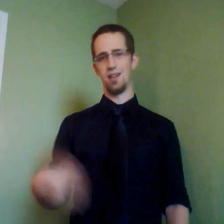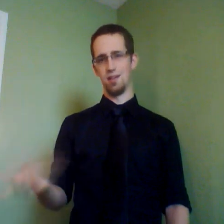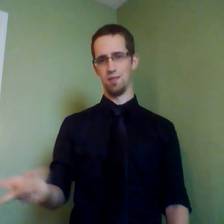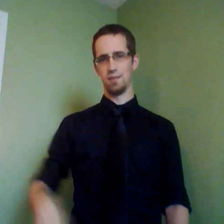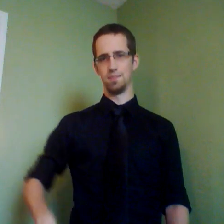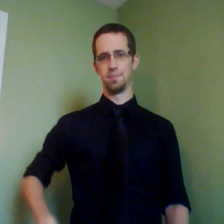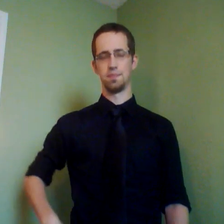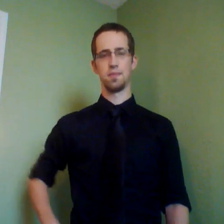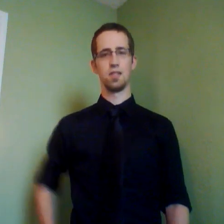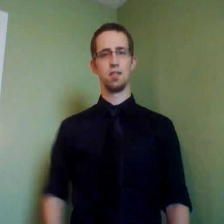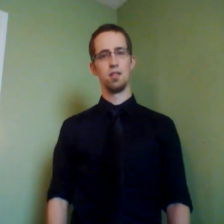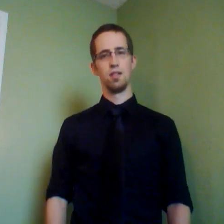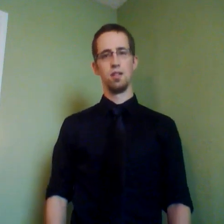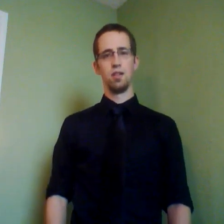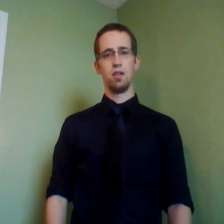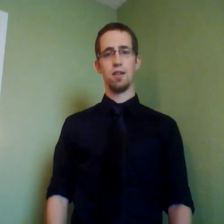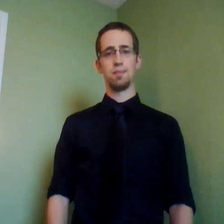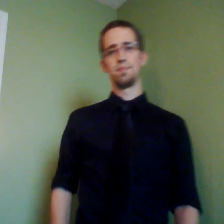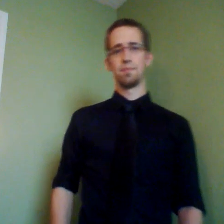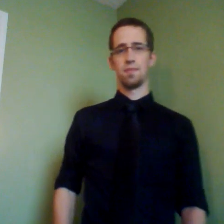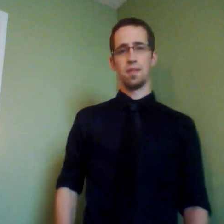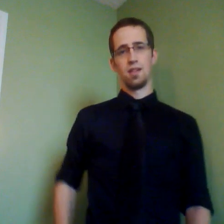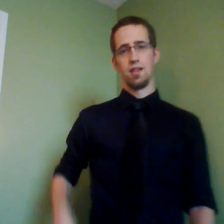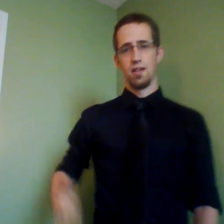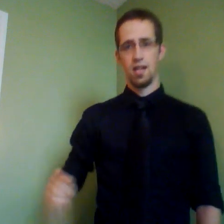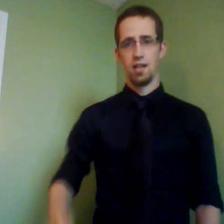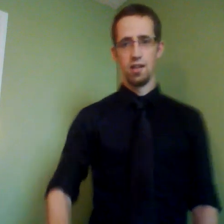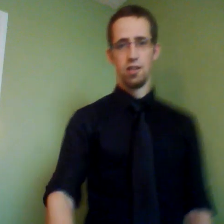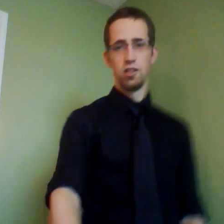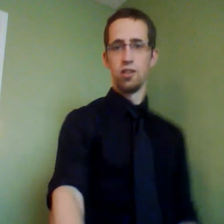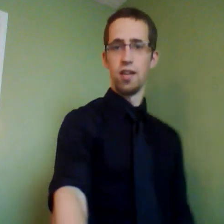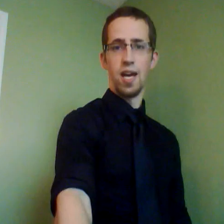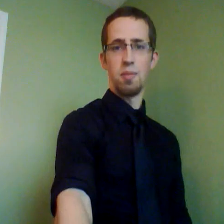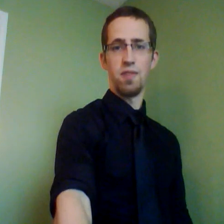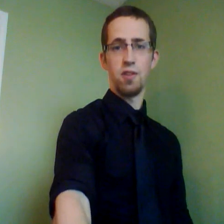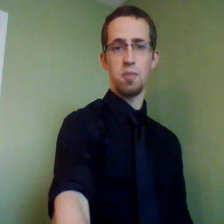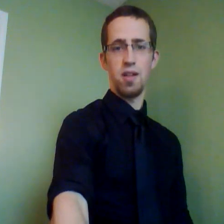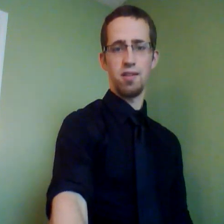of thing. All right. Happy fingerspelling.